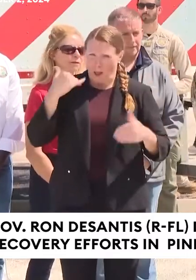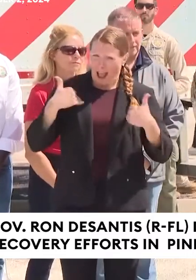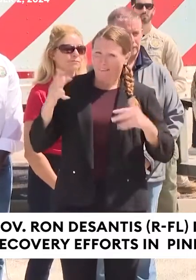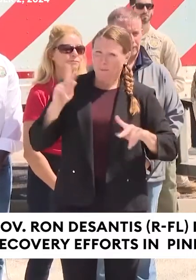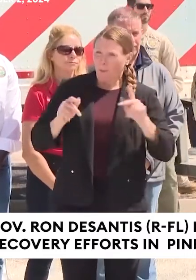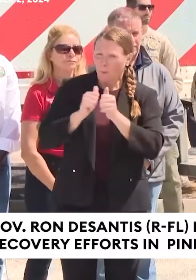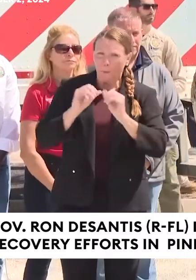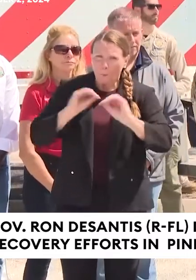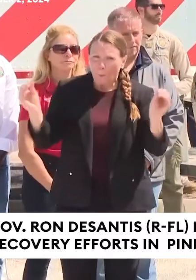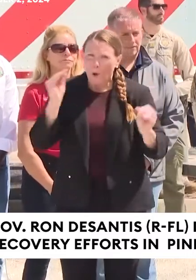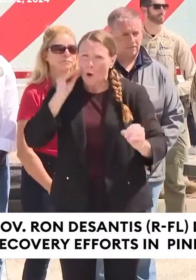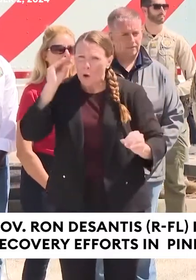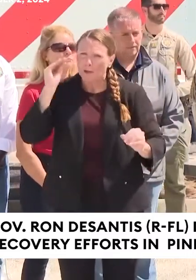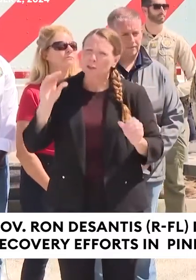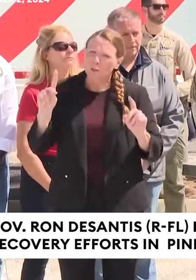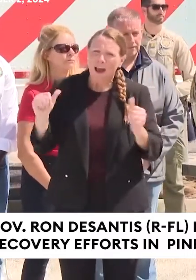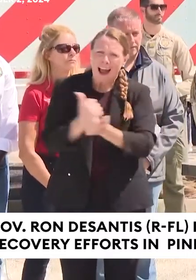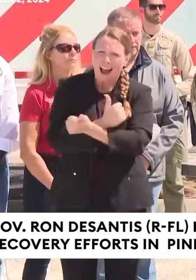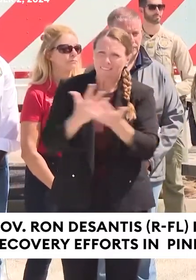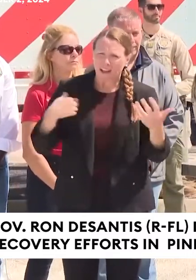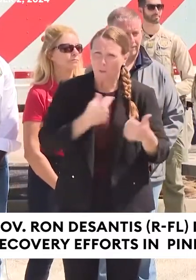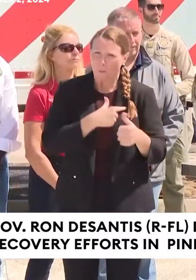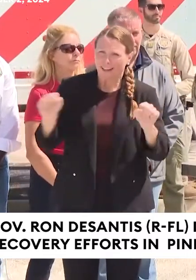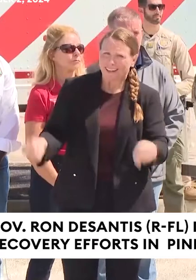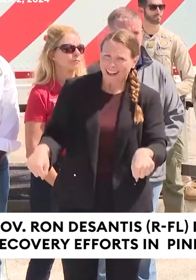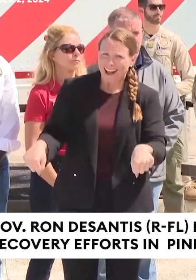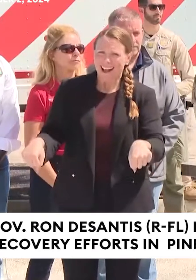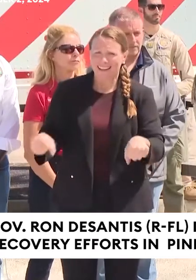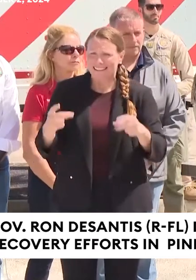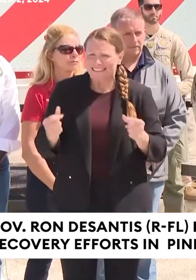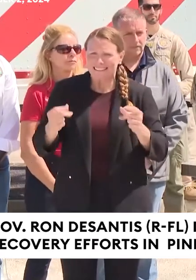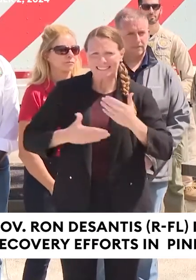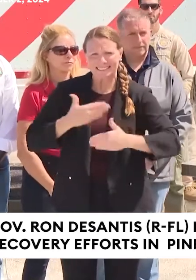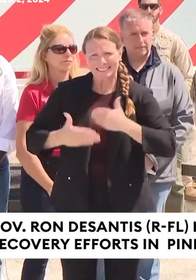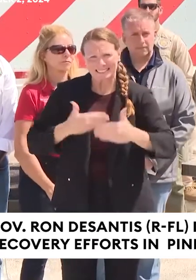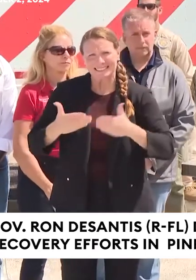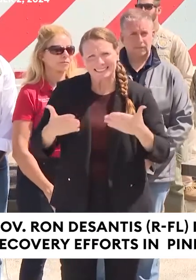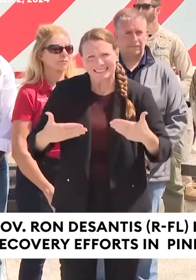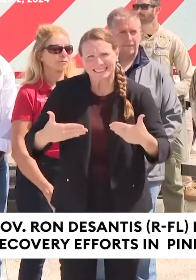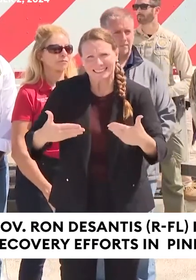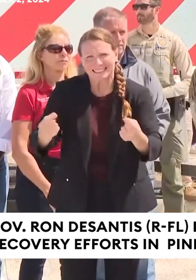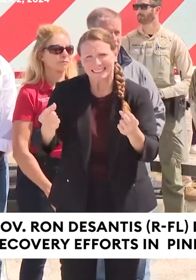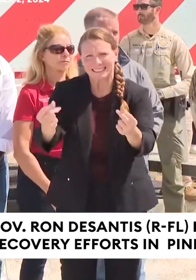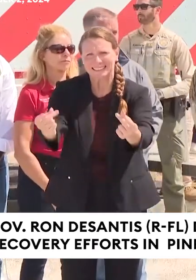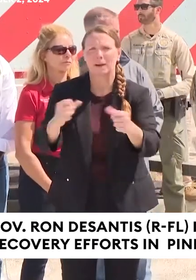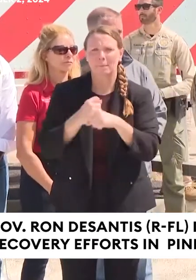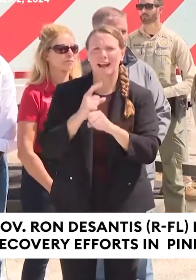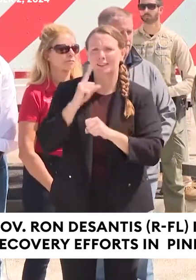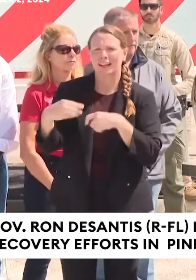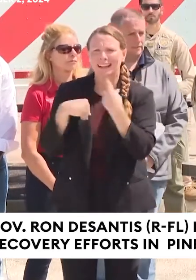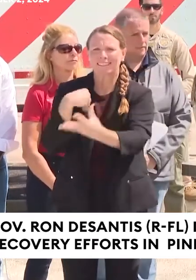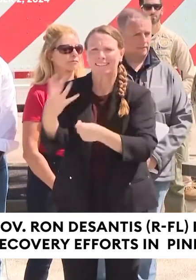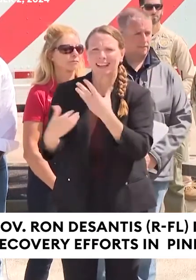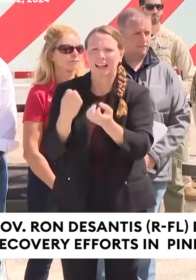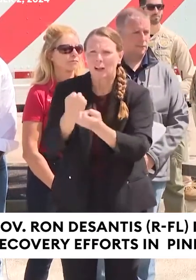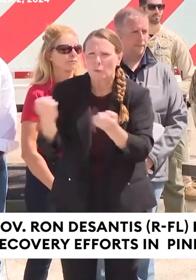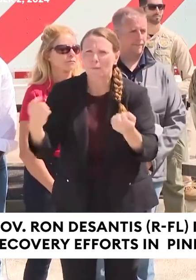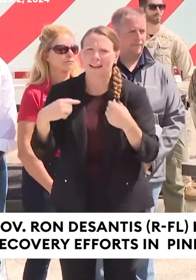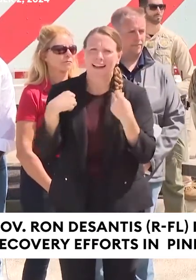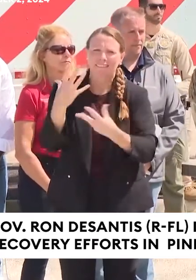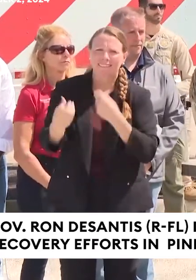do everything we can to accelerate the relief. Make sure that they have the equipment. Make sure they have the supplies that